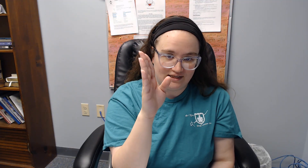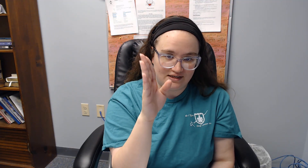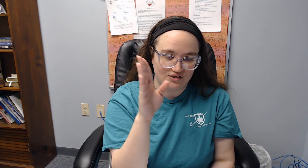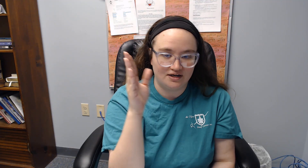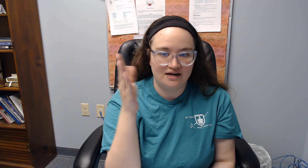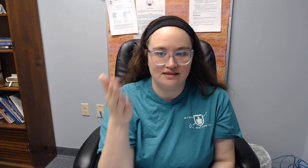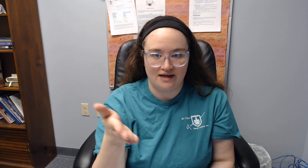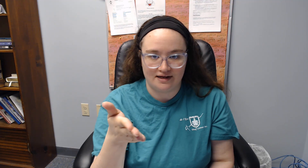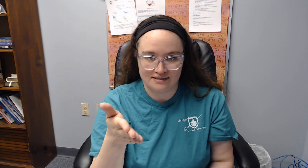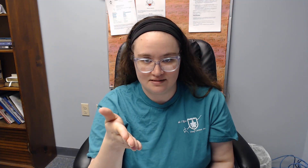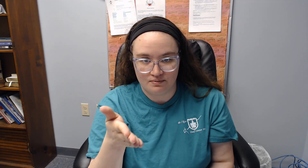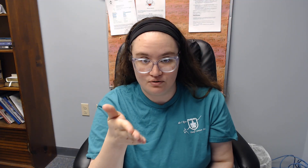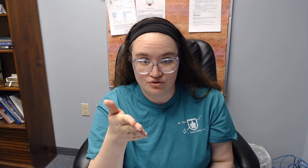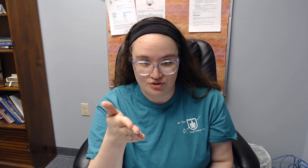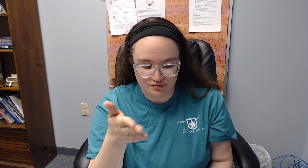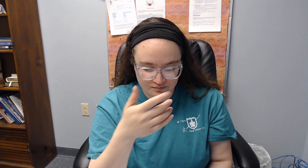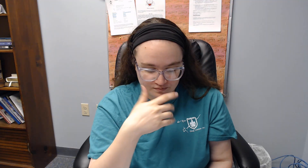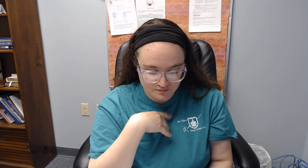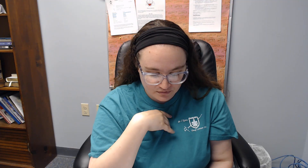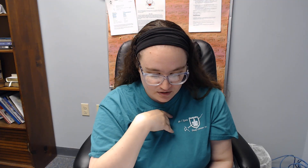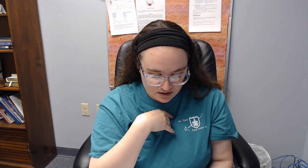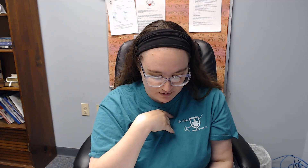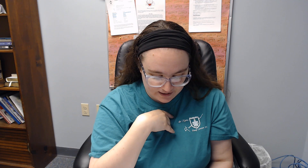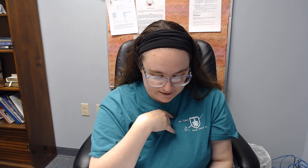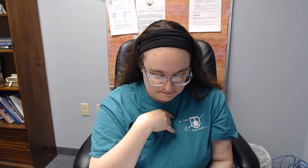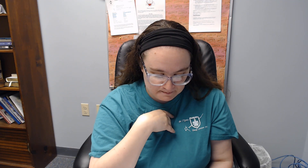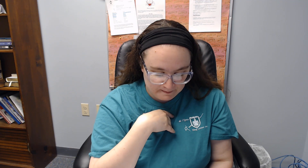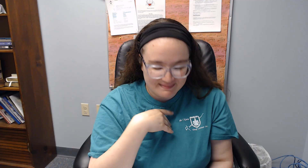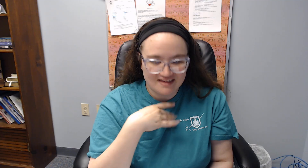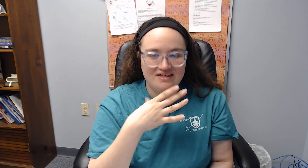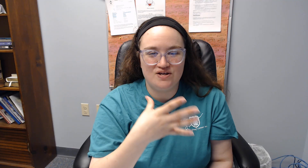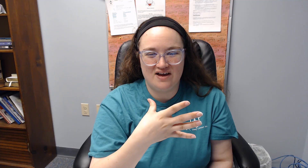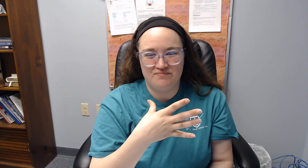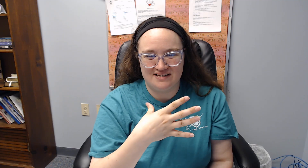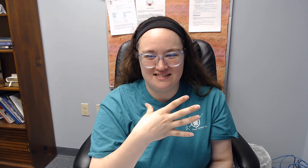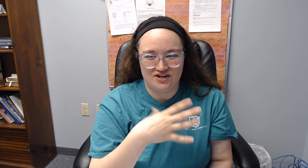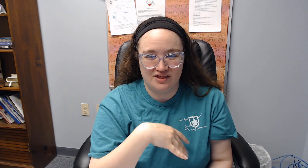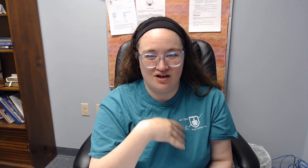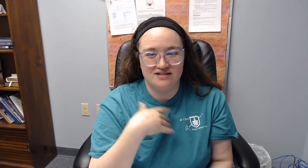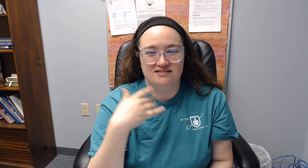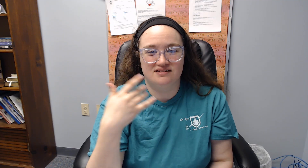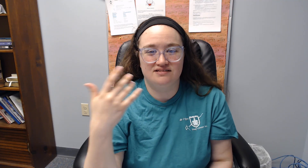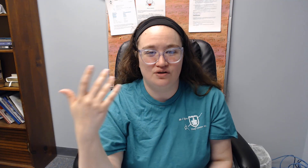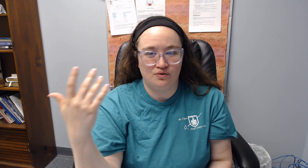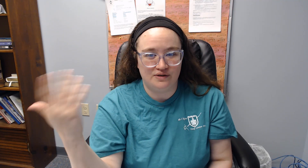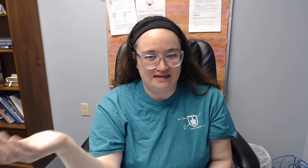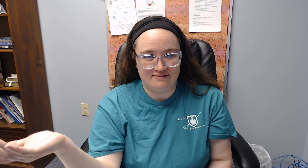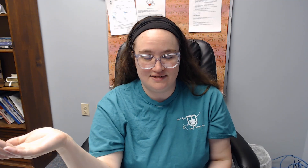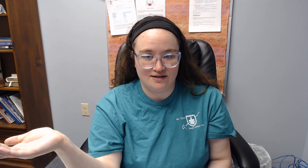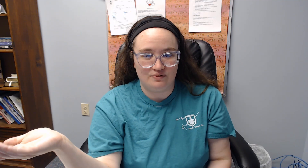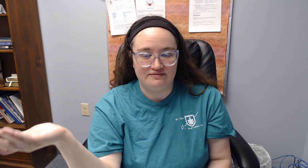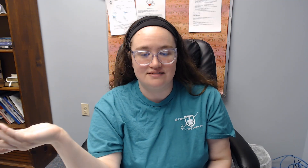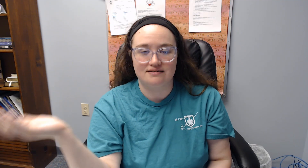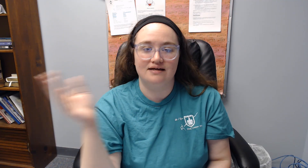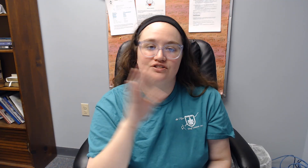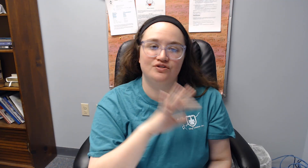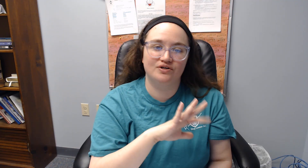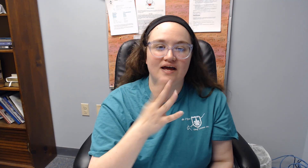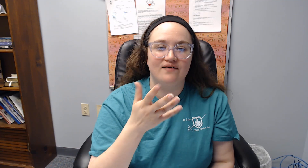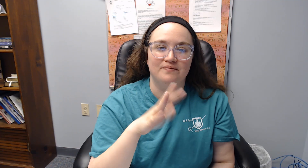ear like it's supposed to. Okay? And then you have mixed hearing loss. So any of these that we've discussed, you could have a mix